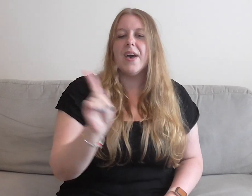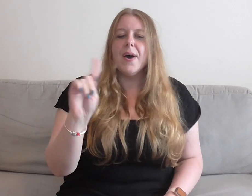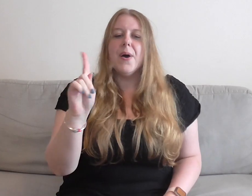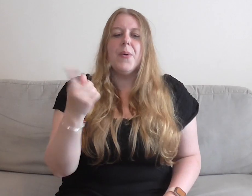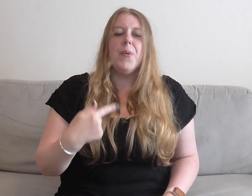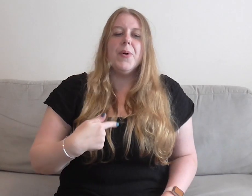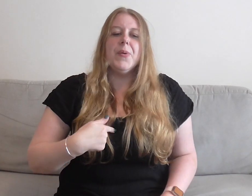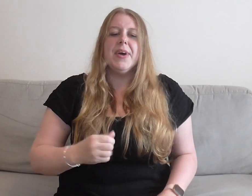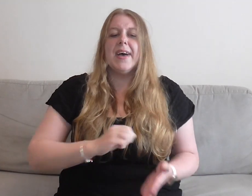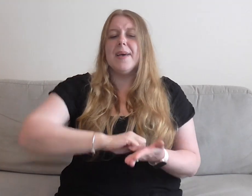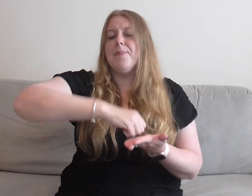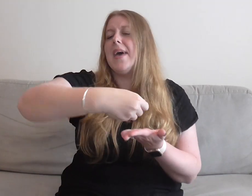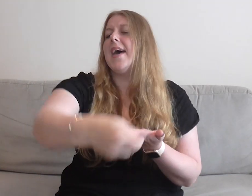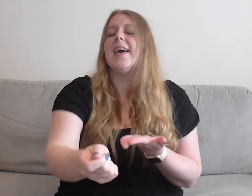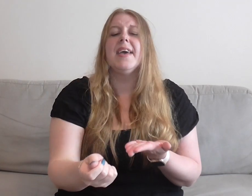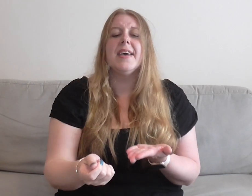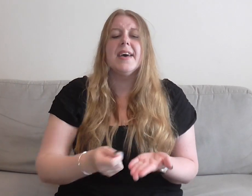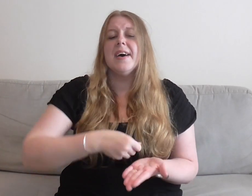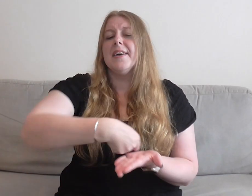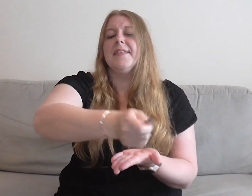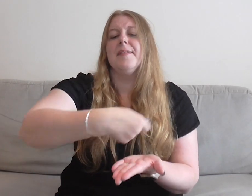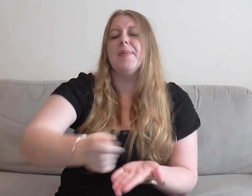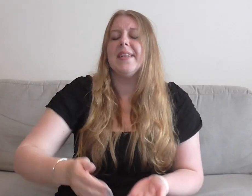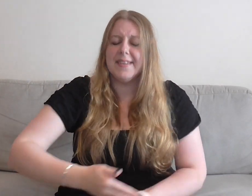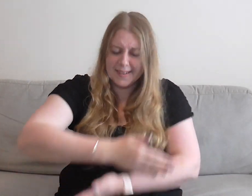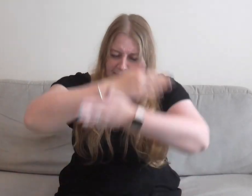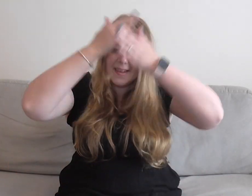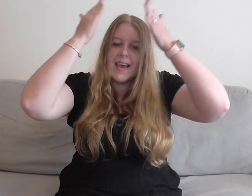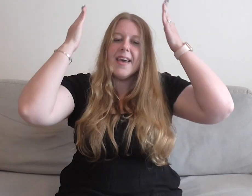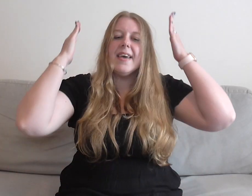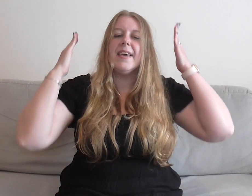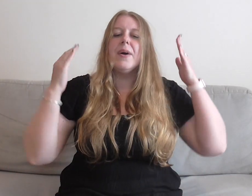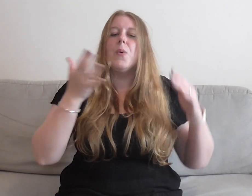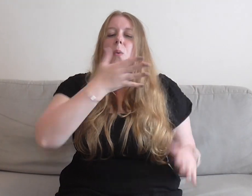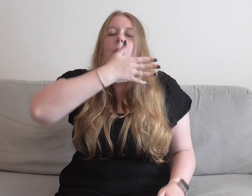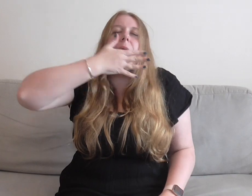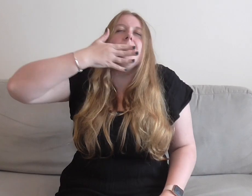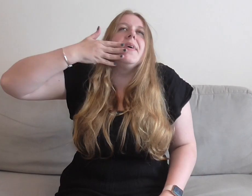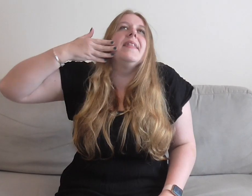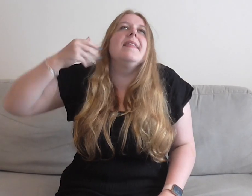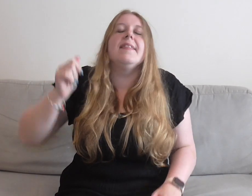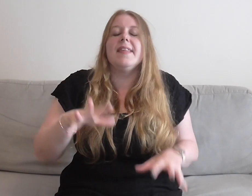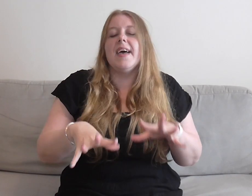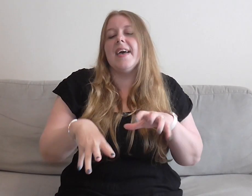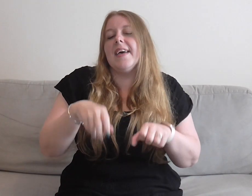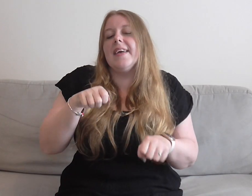What would I pay To spend a day While I'm on the sand?